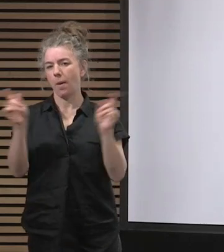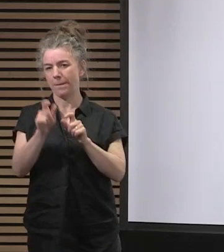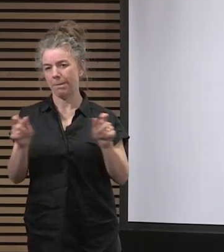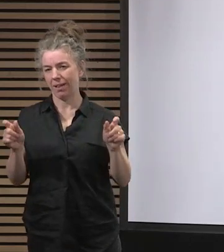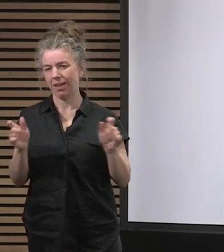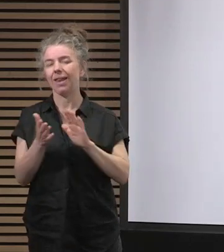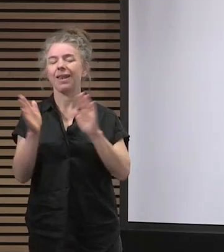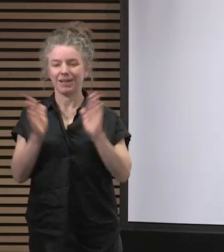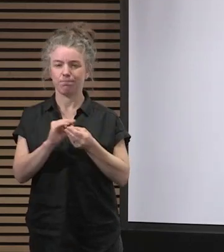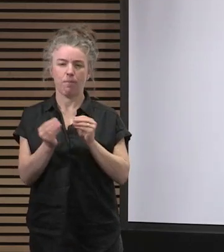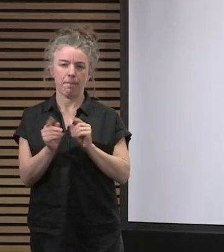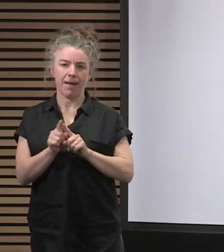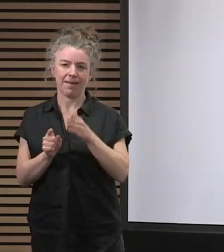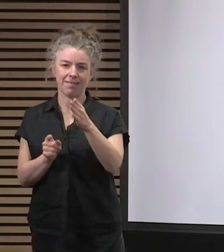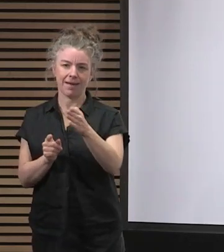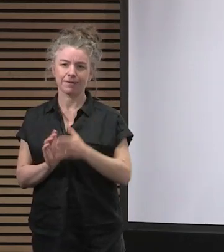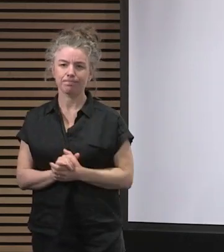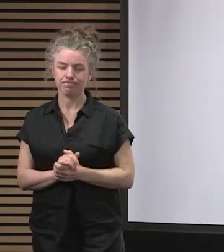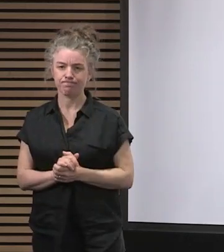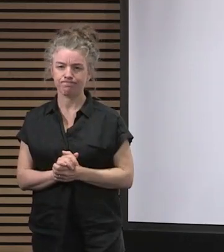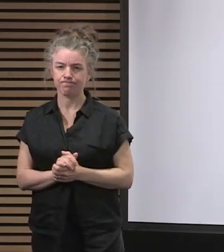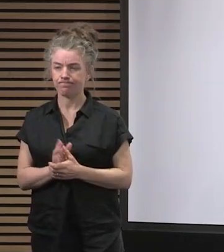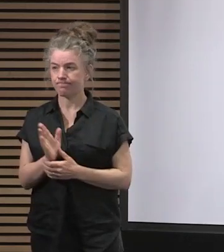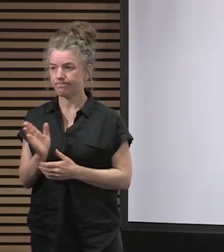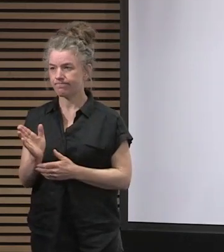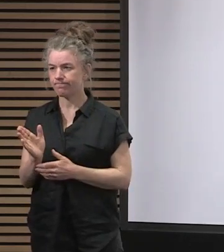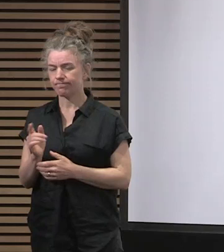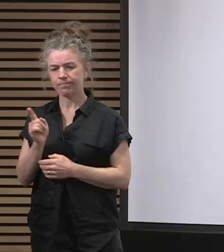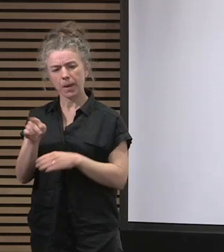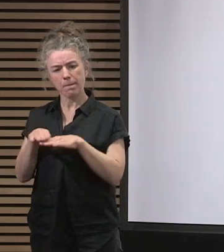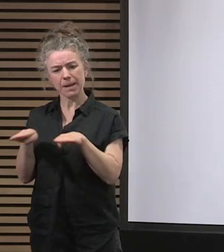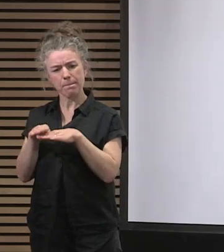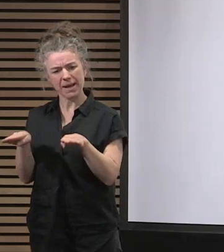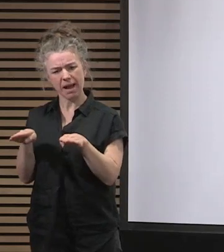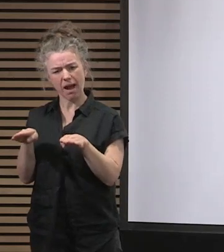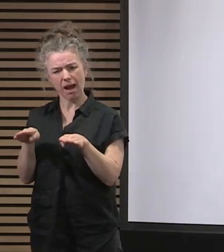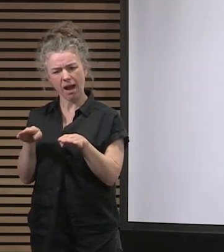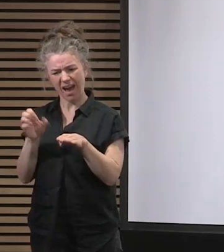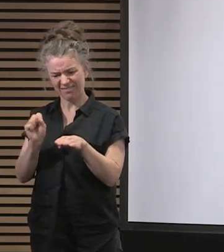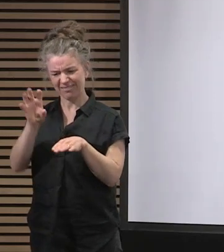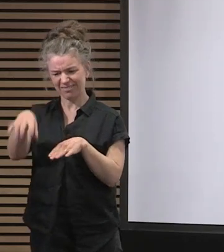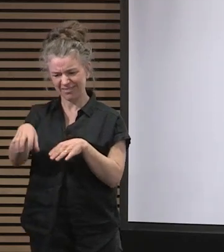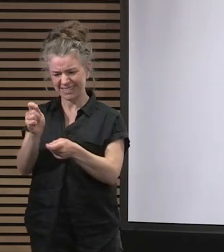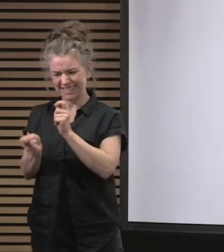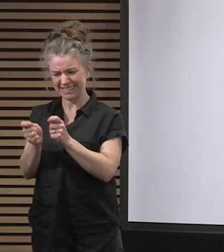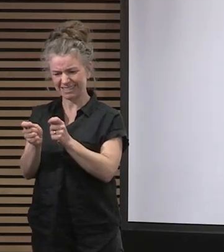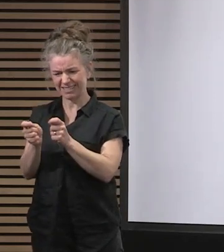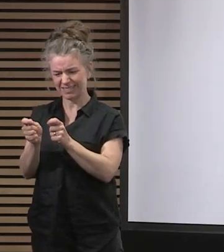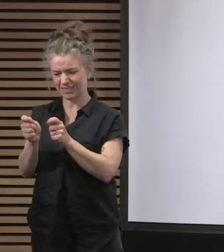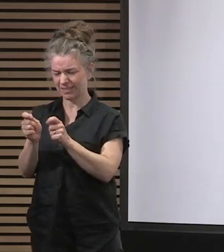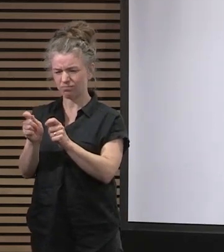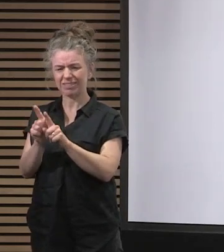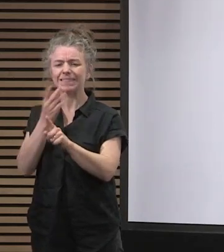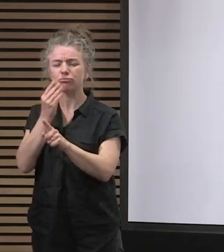issue. Are you able to say how many people have been tested at the Metamata site since it was set up yesterday? No, but we'll see if we can